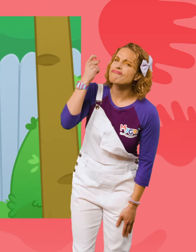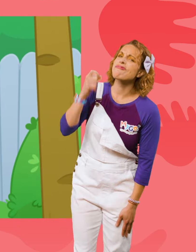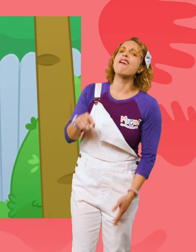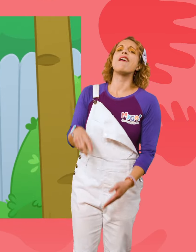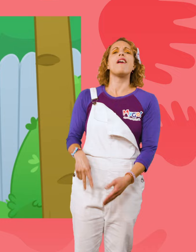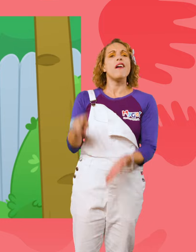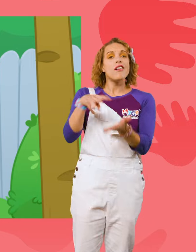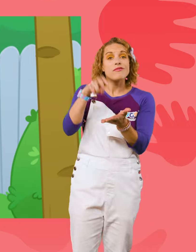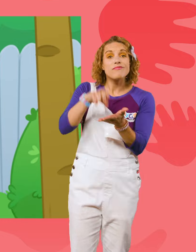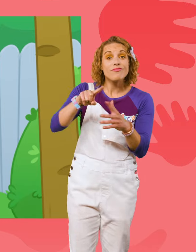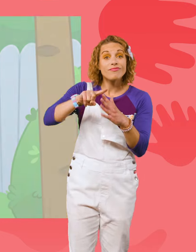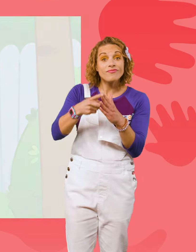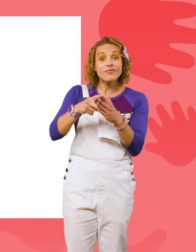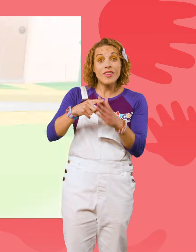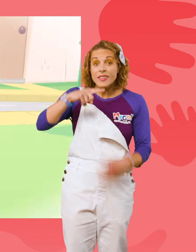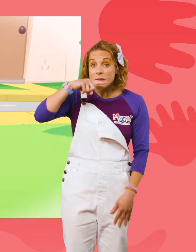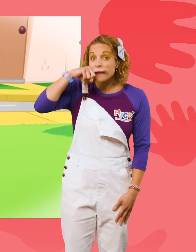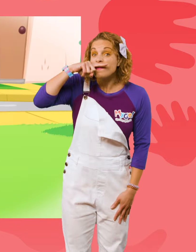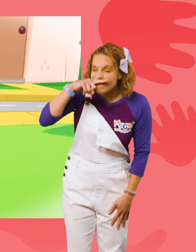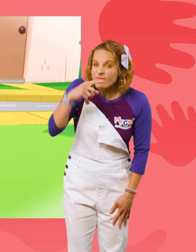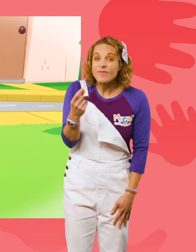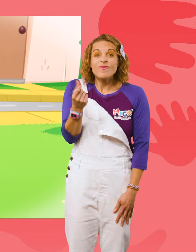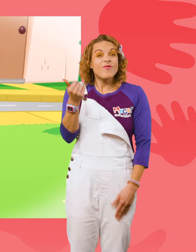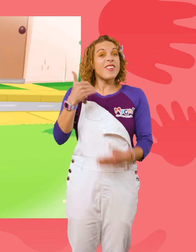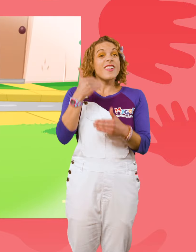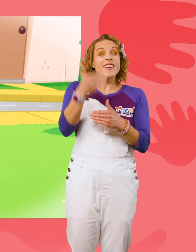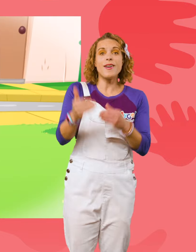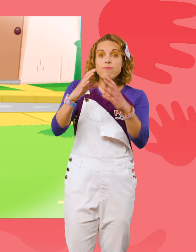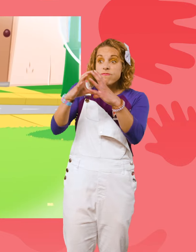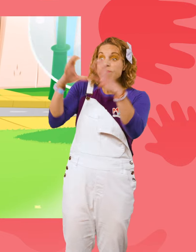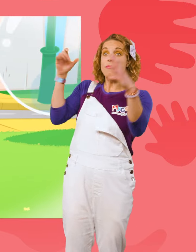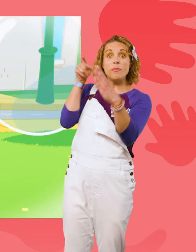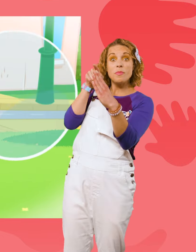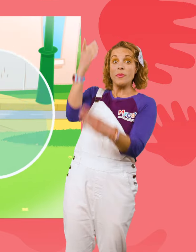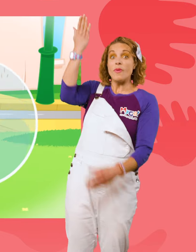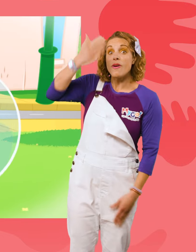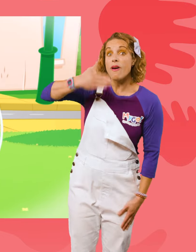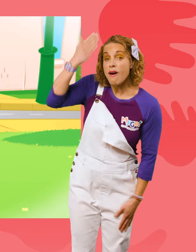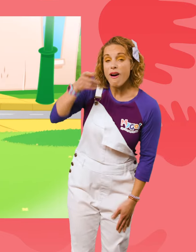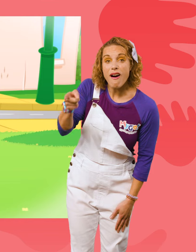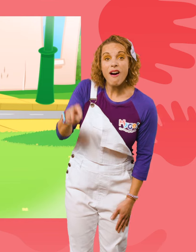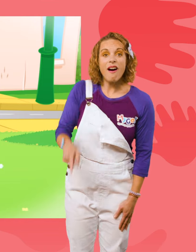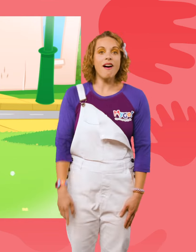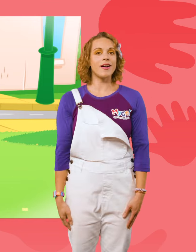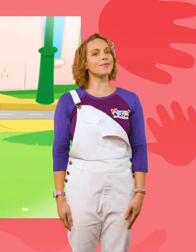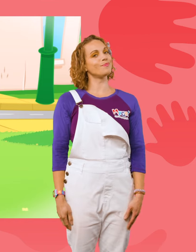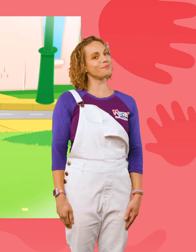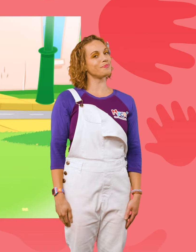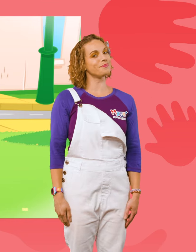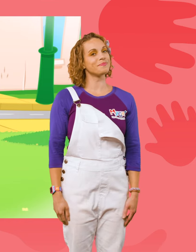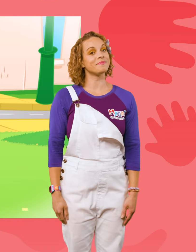it is. Chroma started sneezing right after a big bubble popped in front of her.